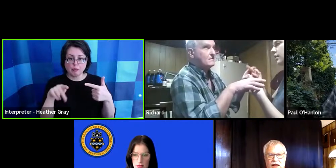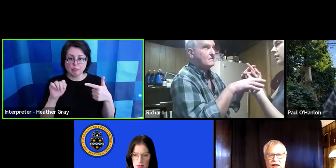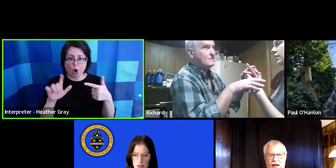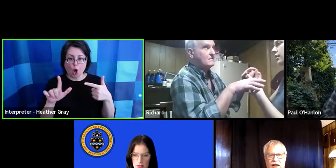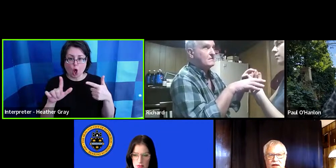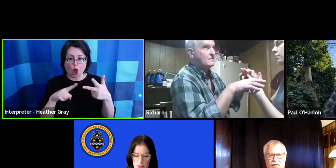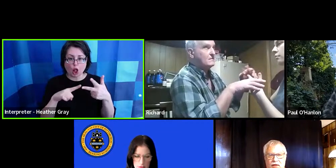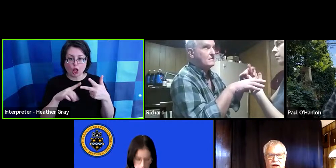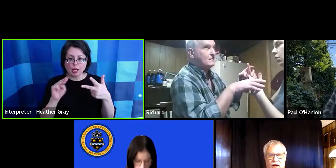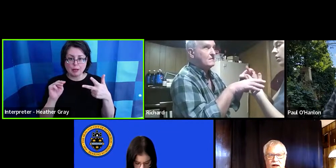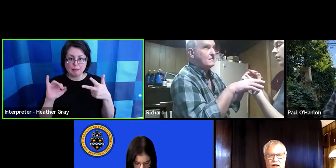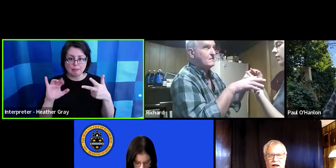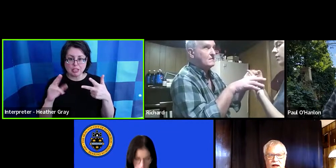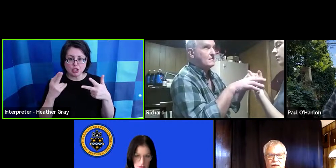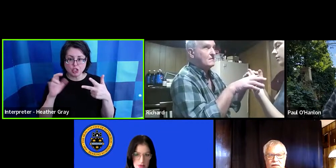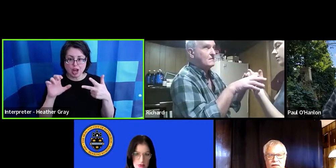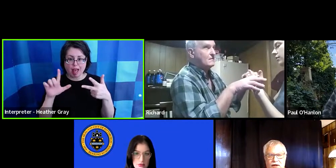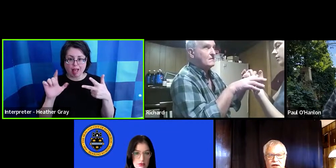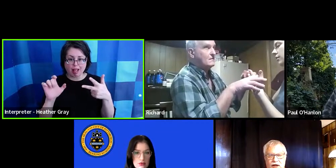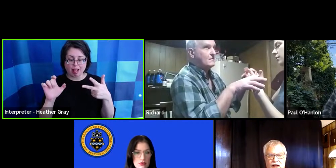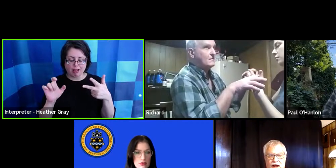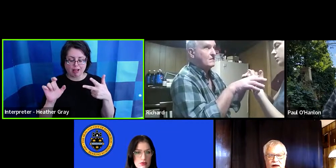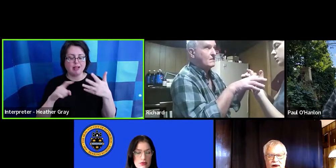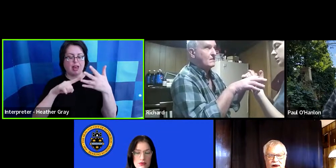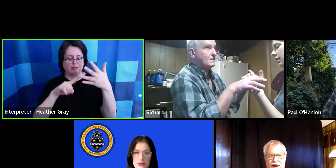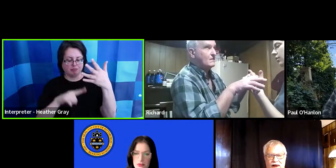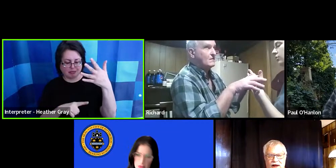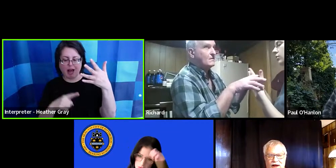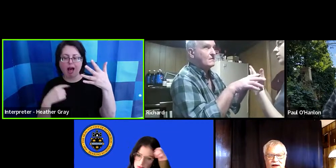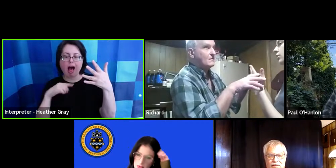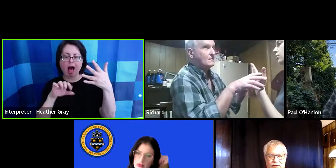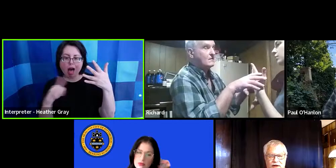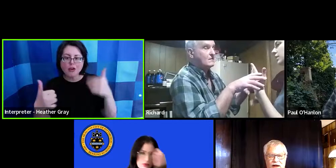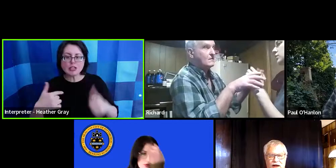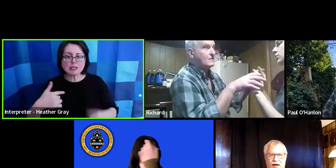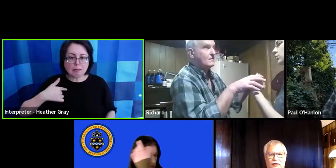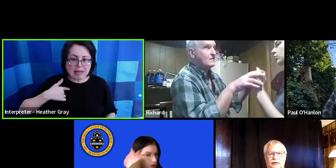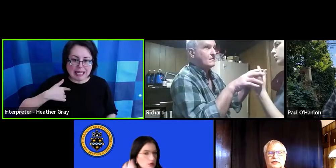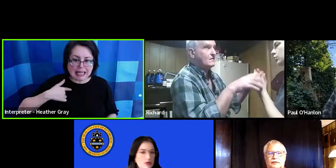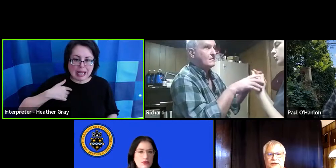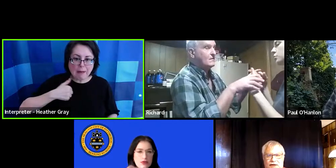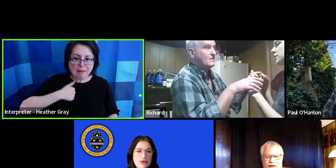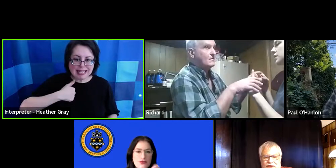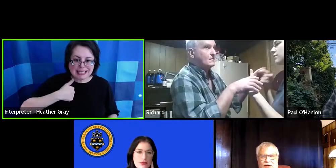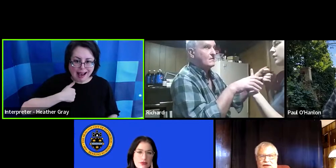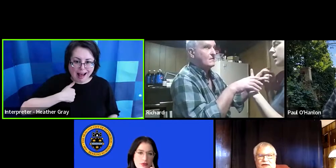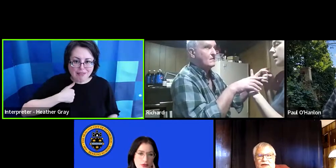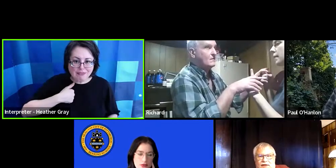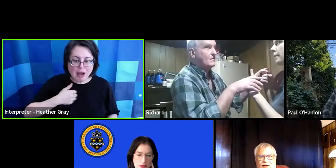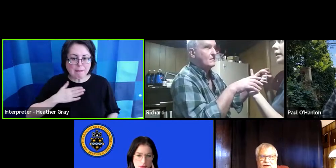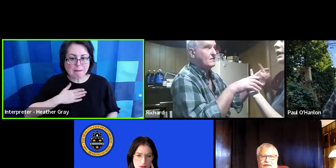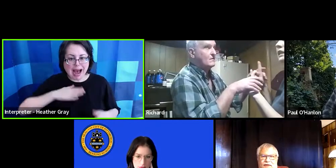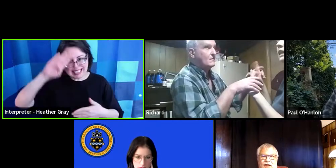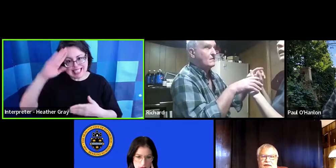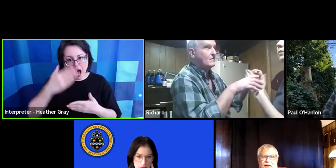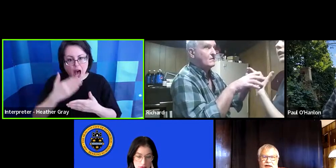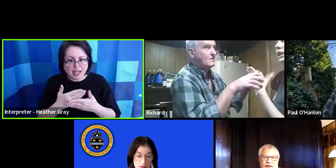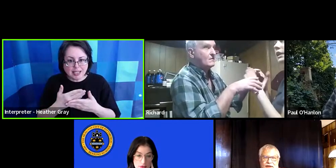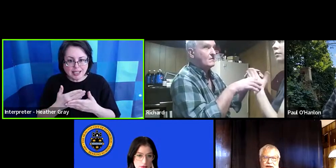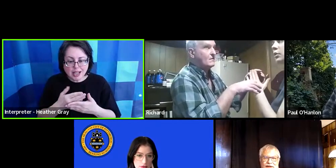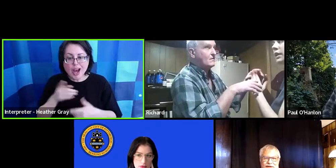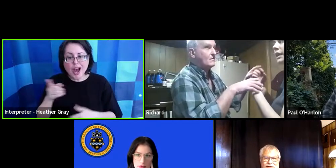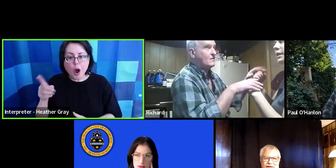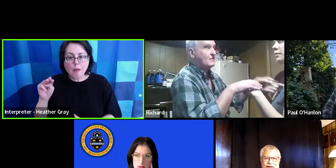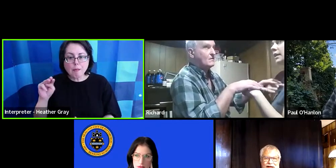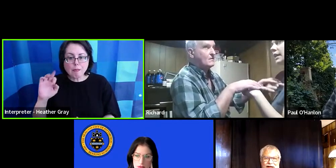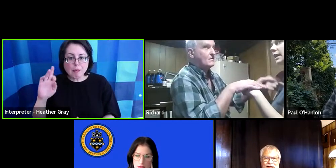our group was community members, including myself and my son, Mark Steidel. So as John and I were